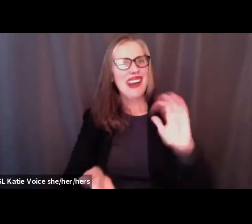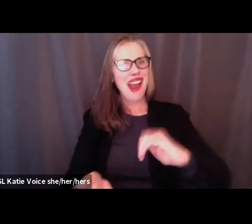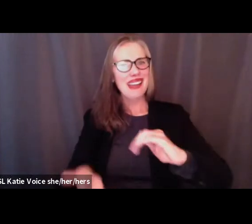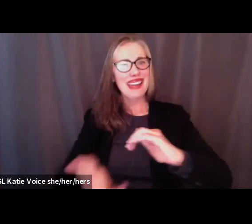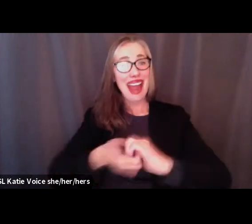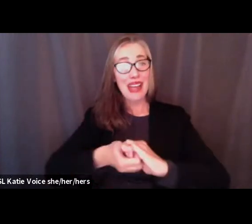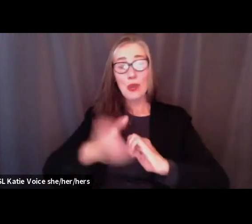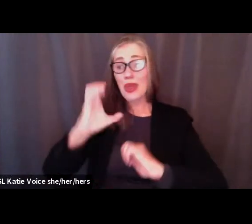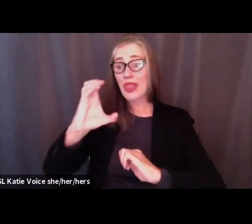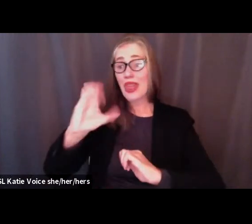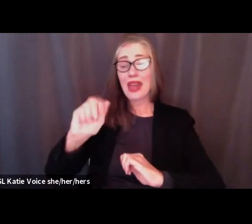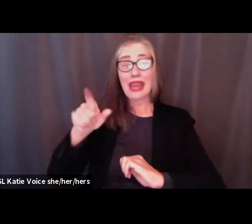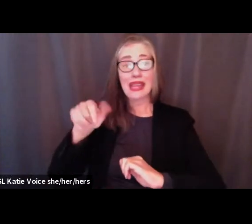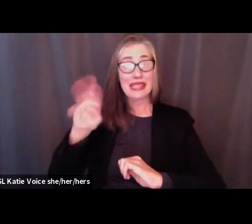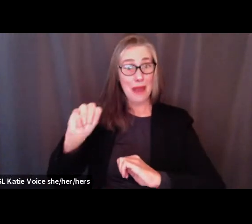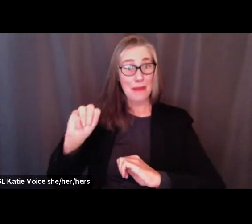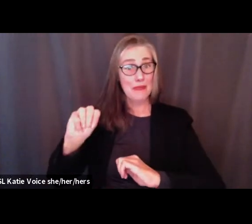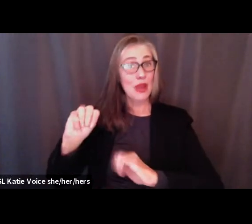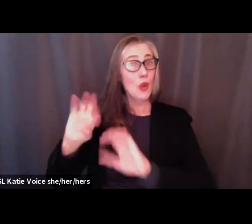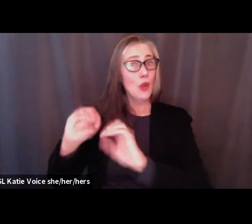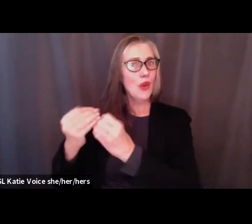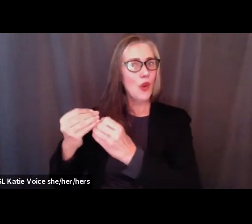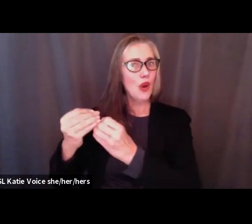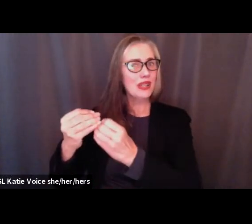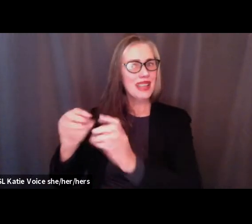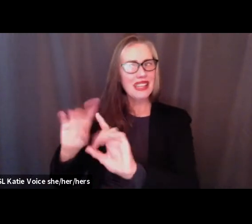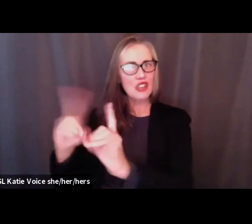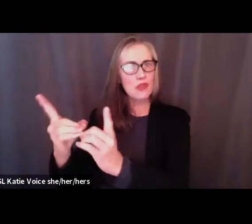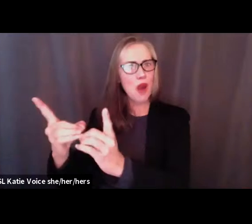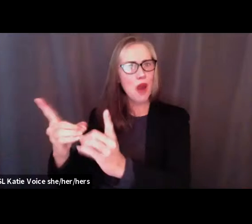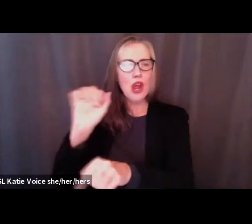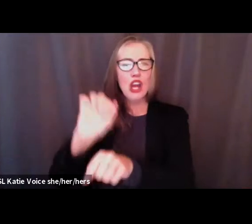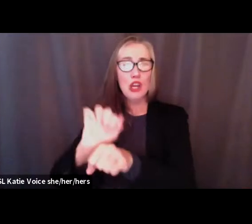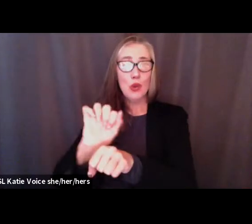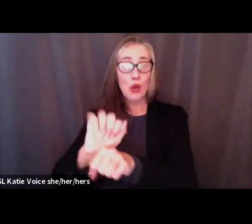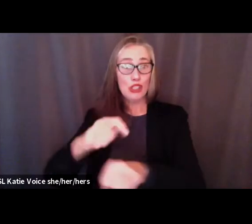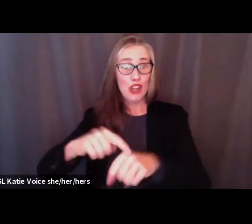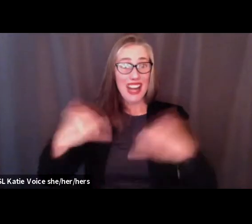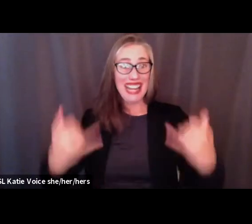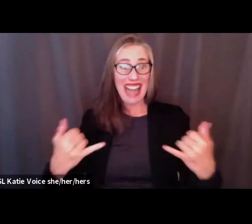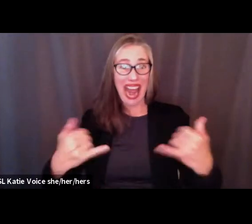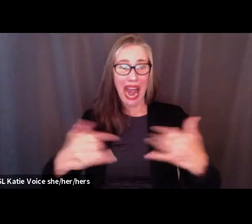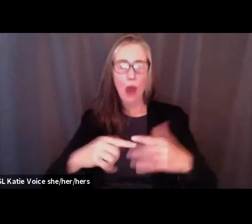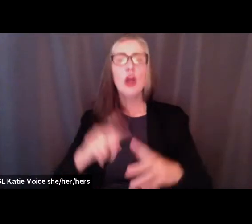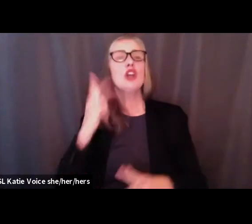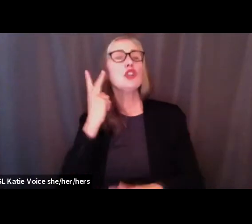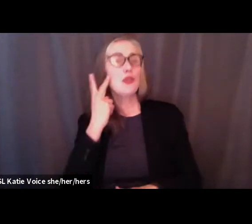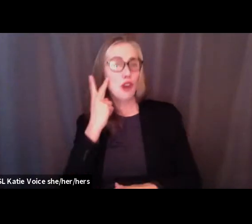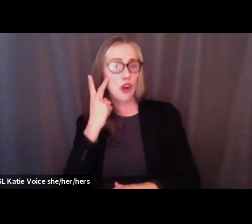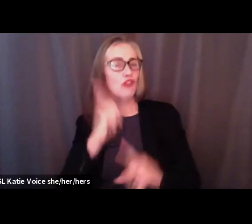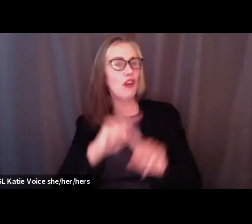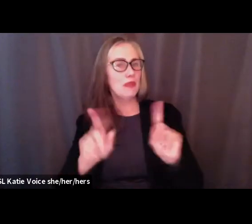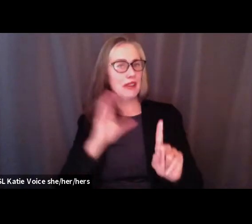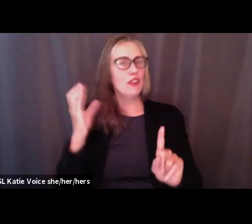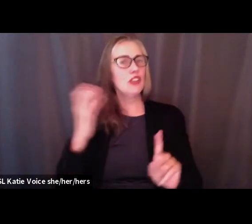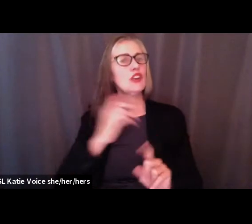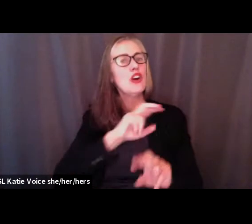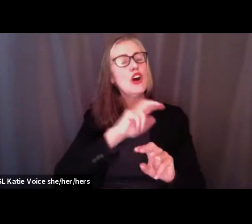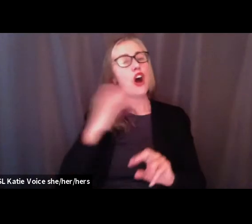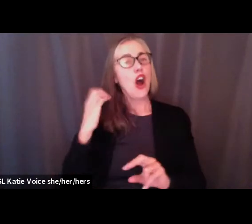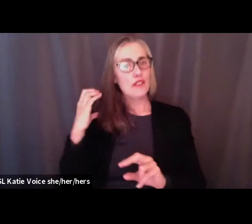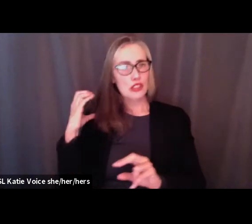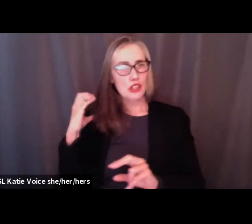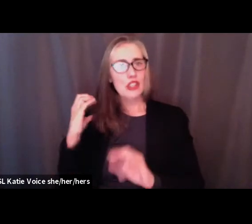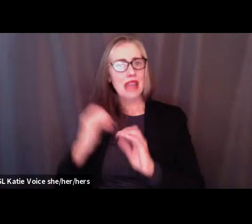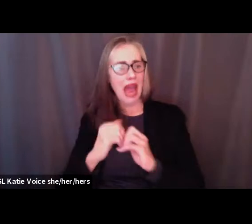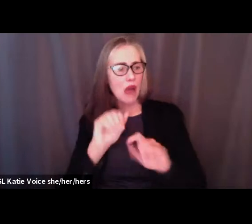our work starts right now. You've heard from officers about the upcoming training programs to better equip and train county committees